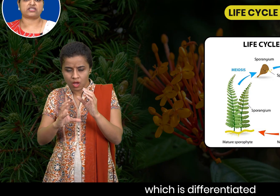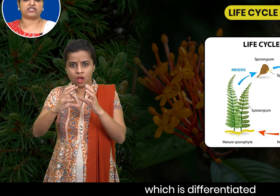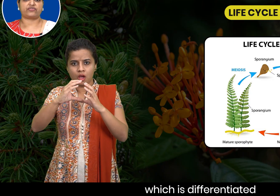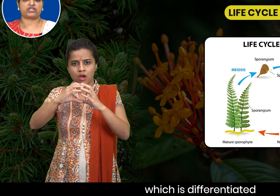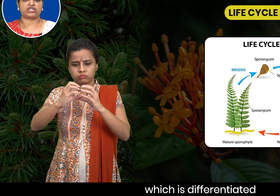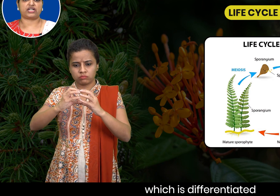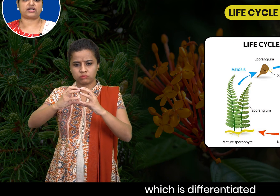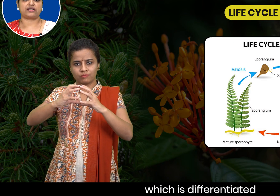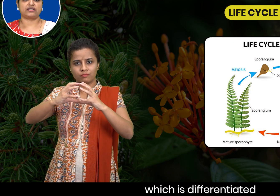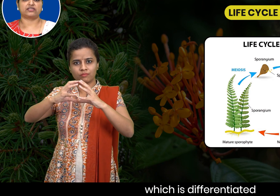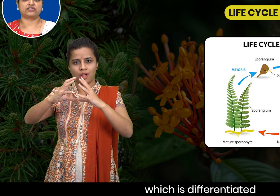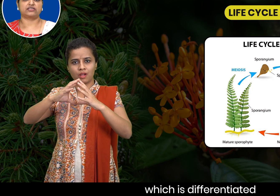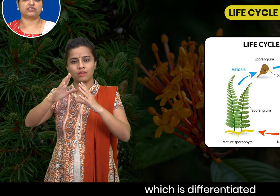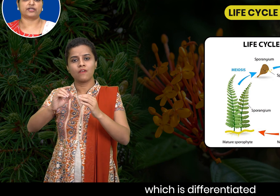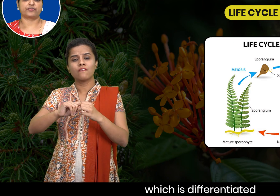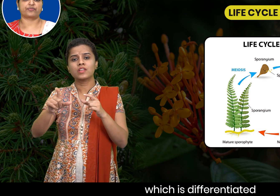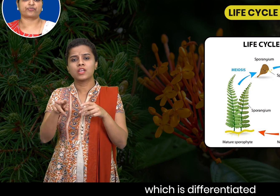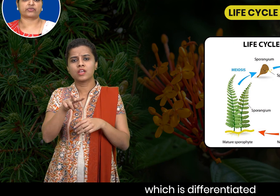which is differentiated